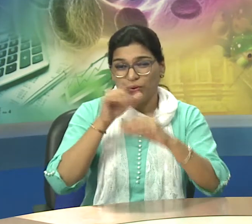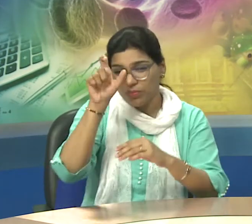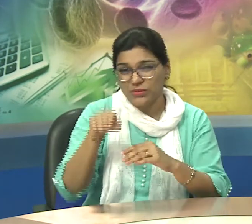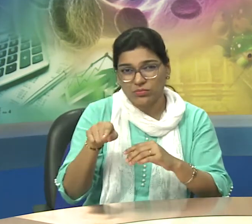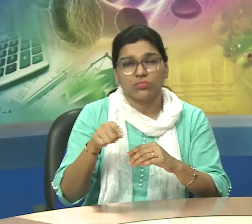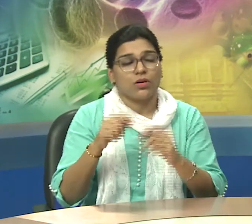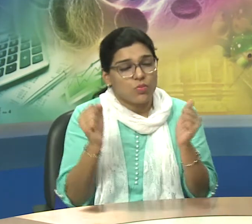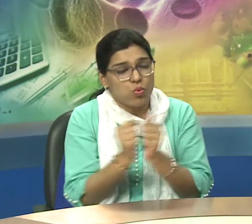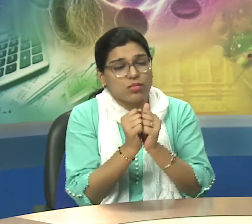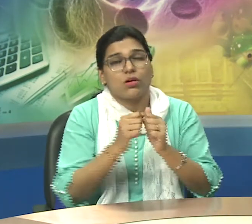Bismillah Khan's